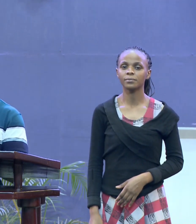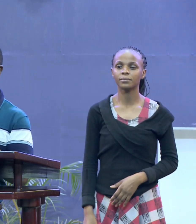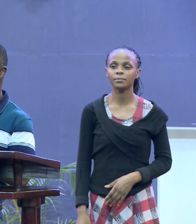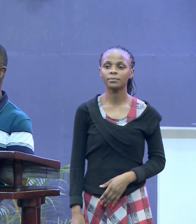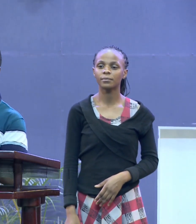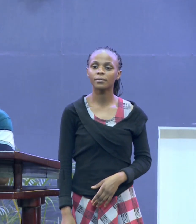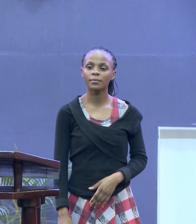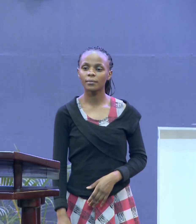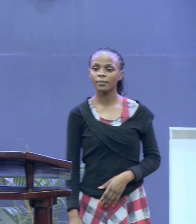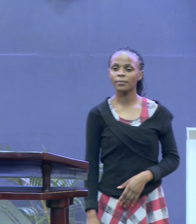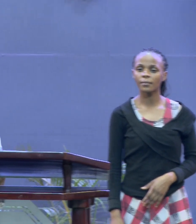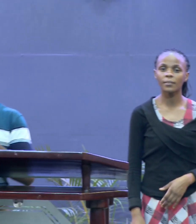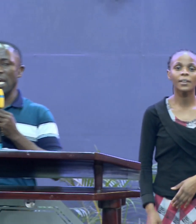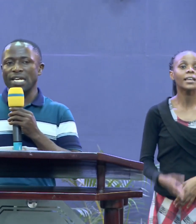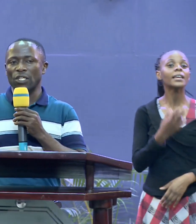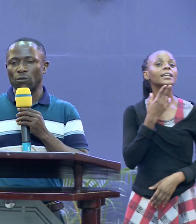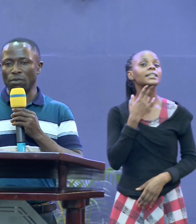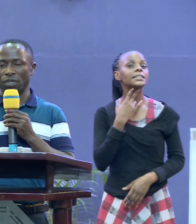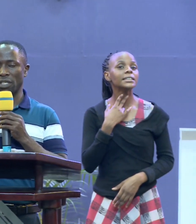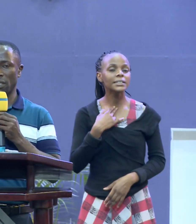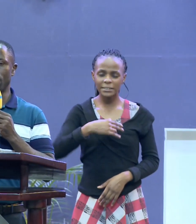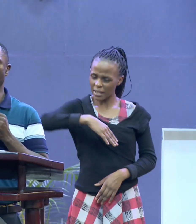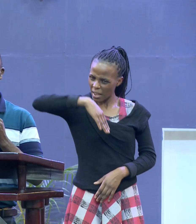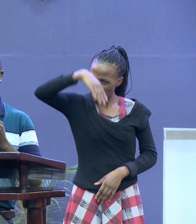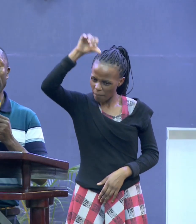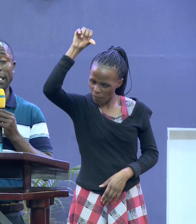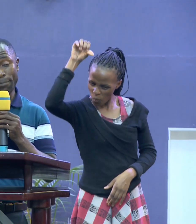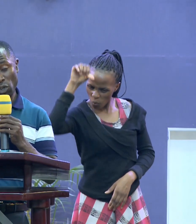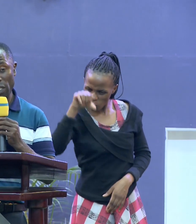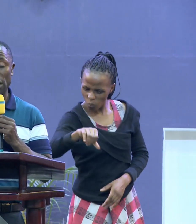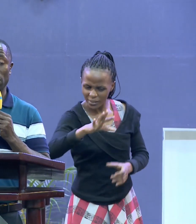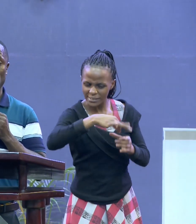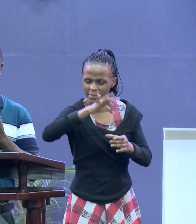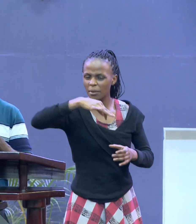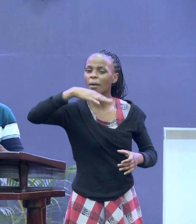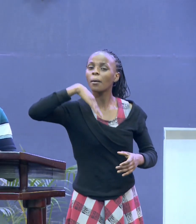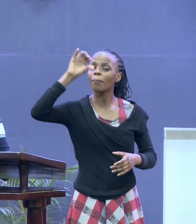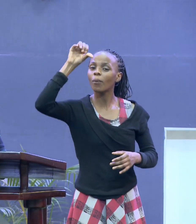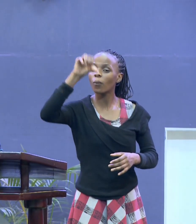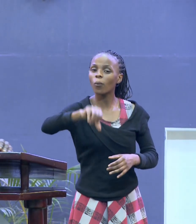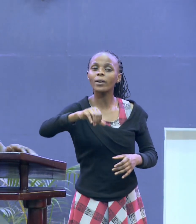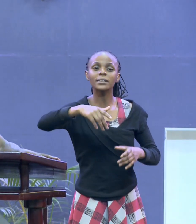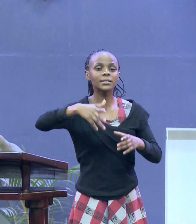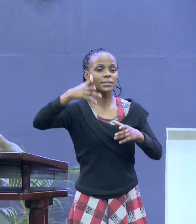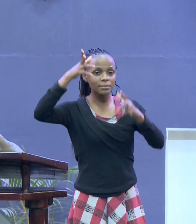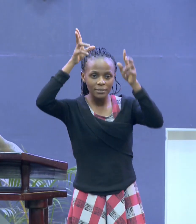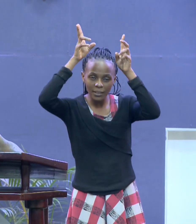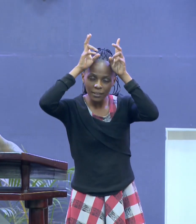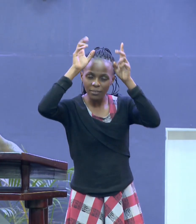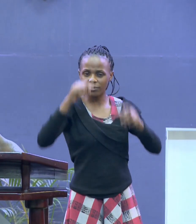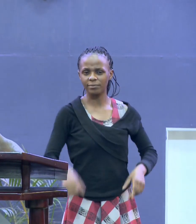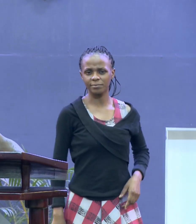It requires more wicked spirits, more wicked demons. Chetagisayo ba daimoni